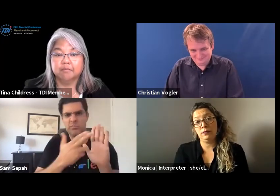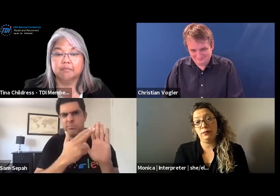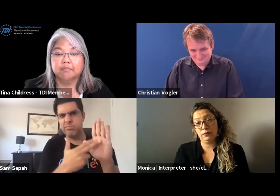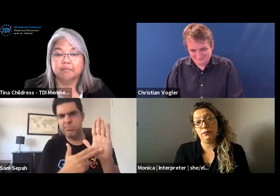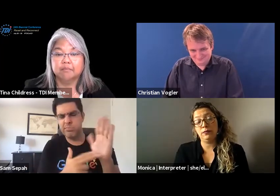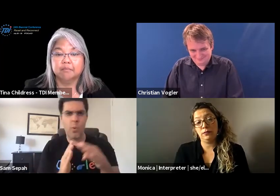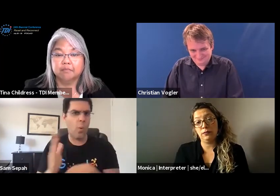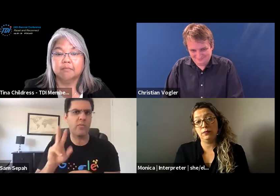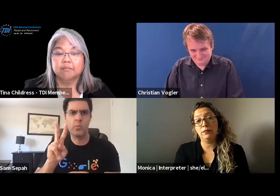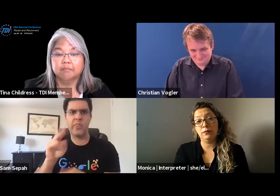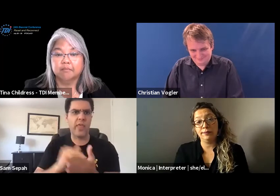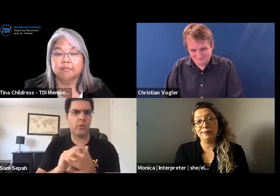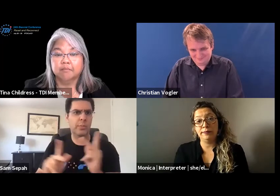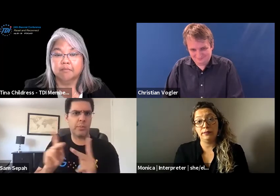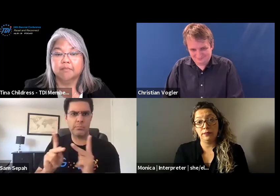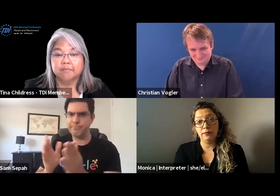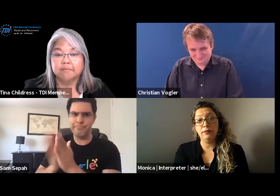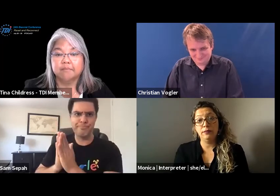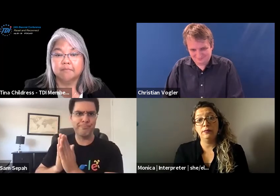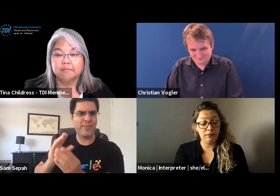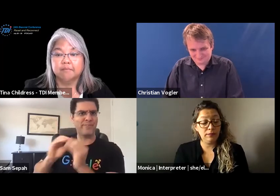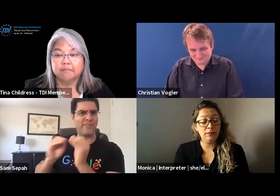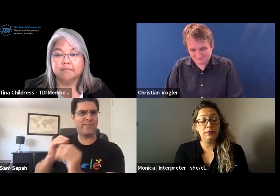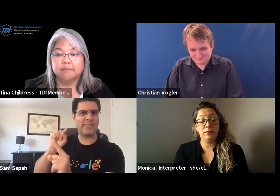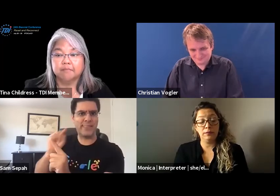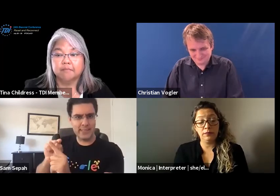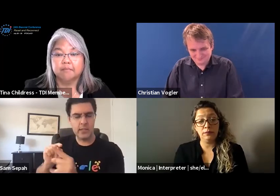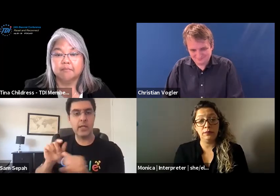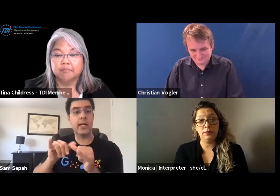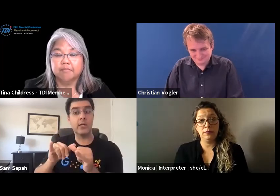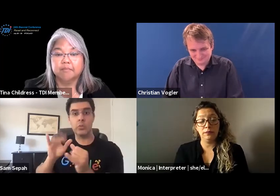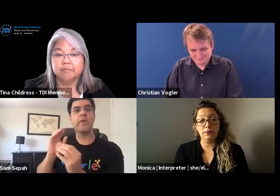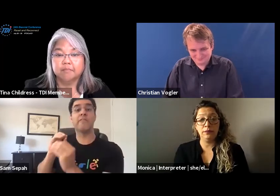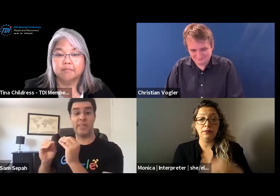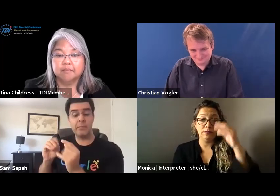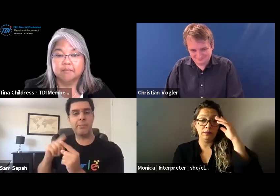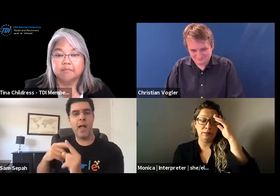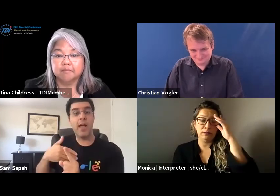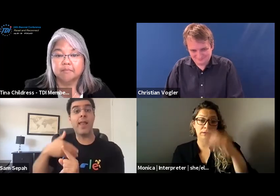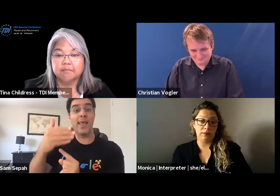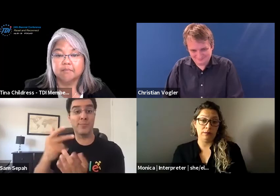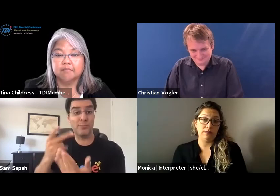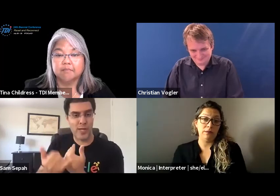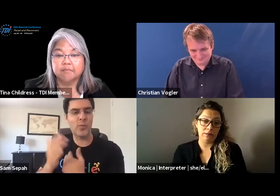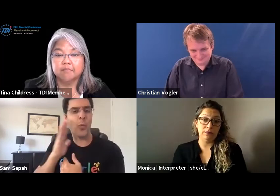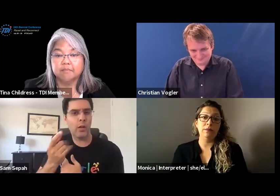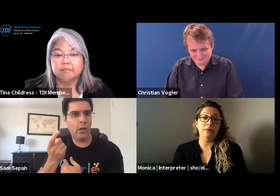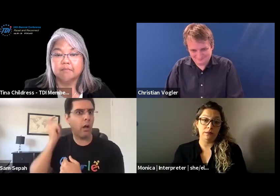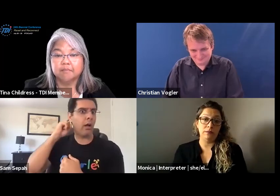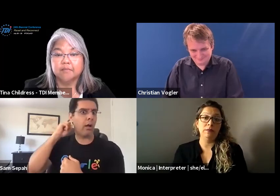is why if the deaf community petitions, and has over 2,000 people asking to fix something, the engineers will fix it. And then the next